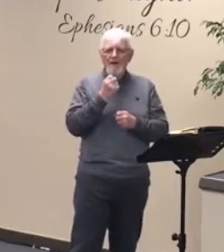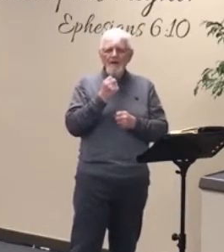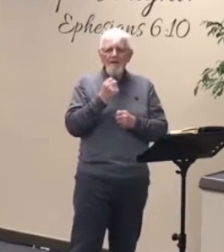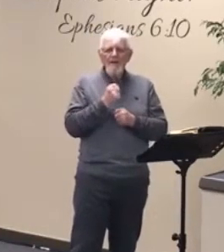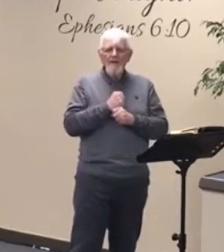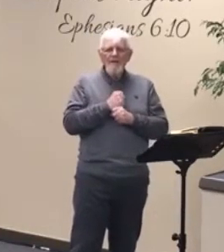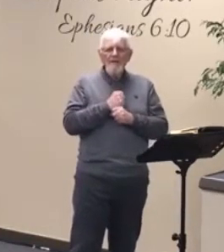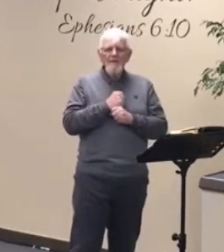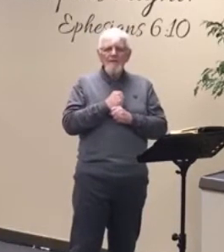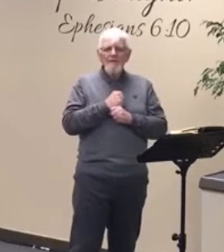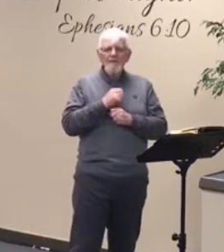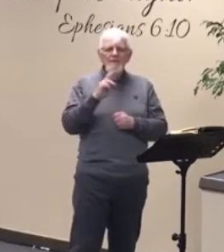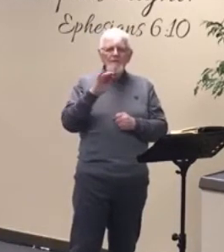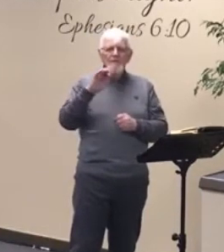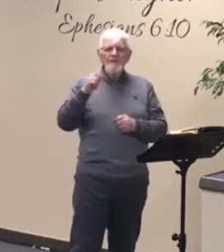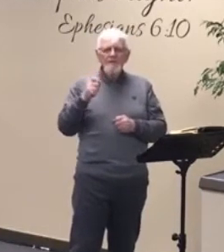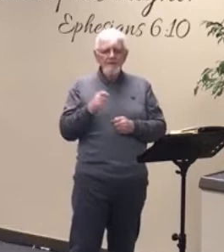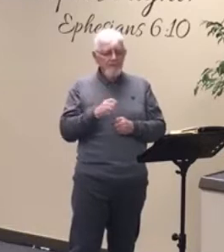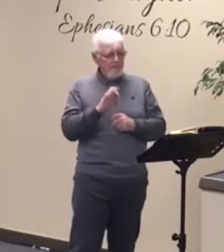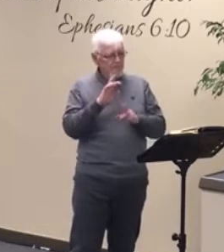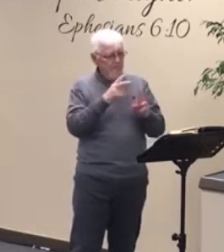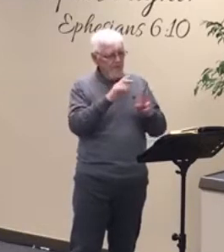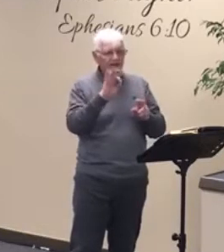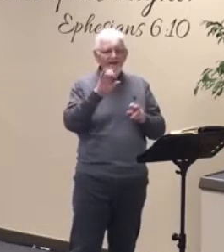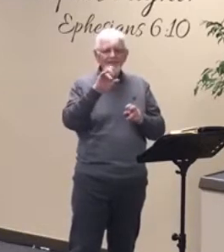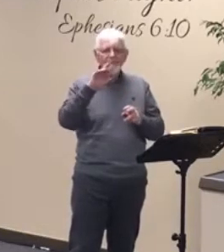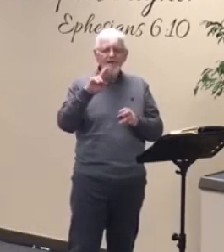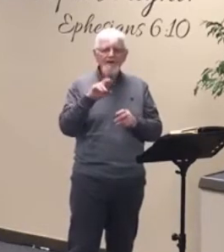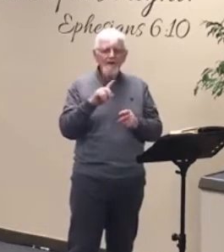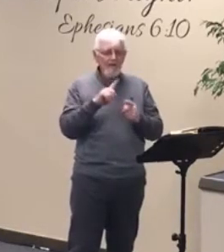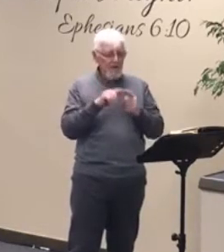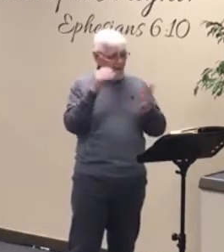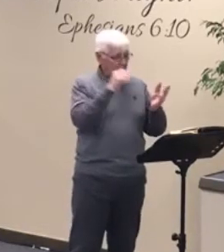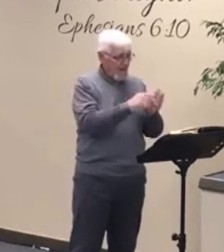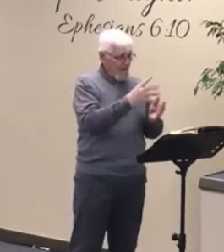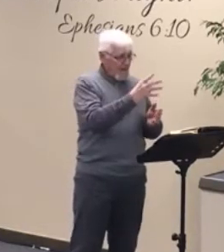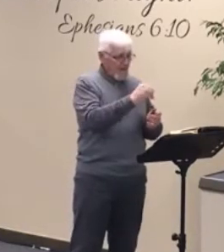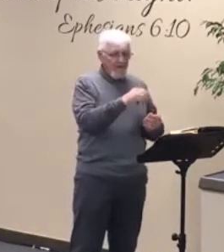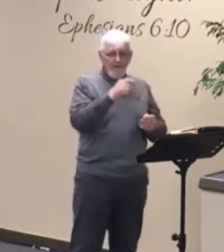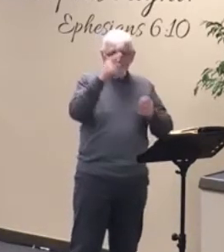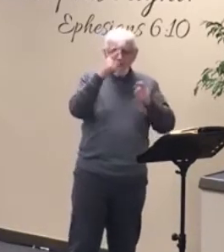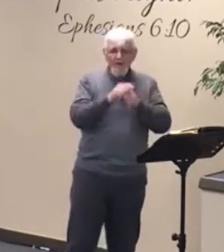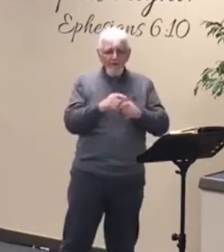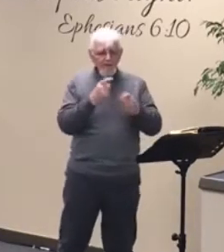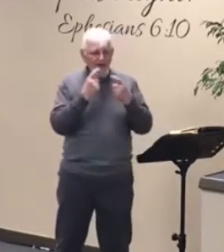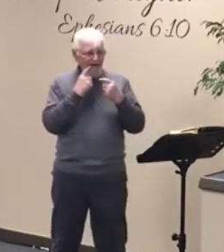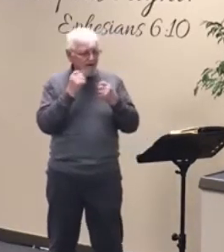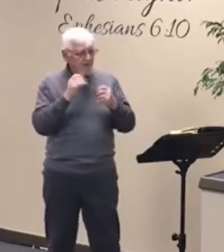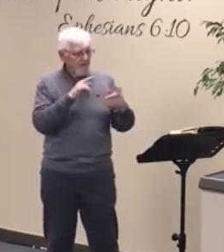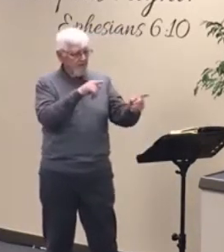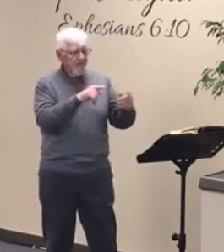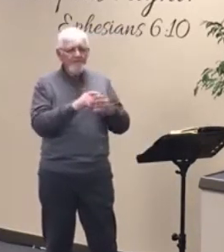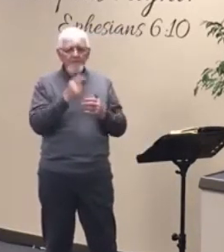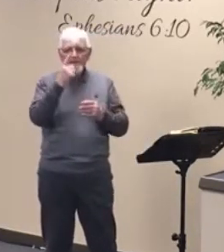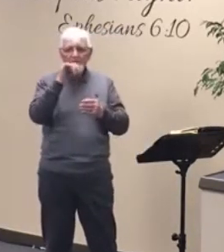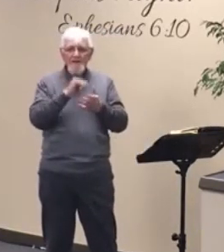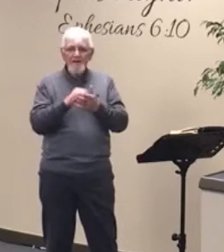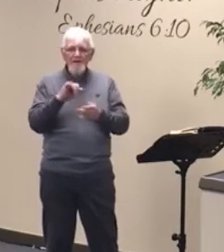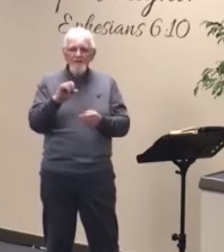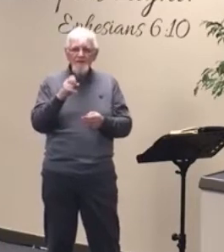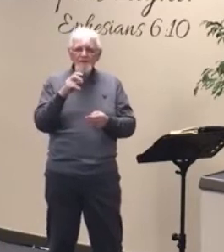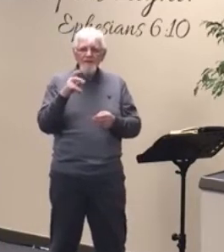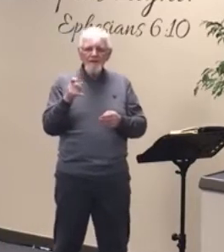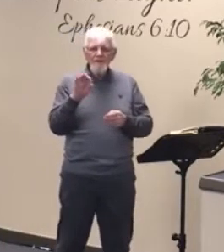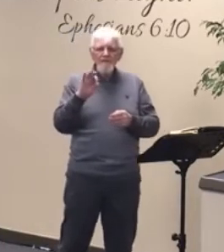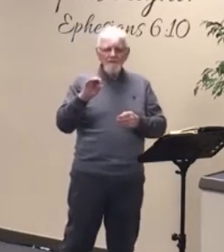that, he showed favoritism toward Joseph, and that worked against him and his brethren. Now, do you think that Joseph, the favoritism